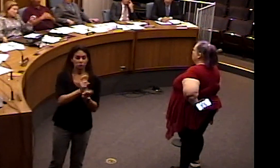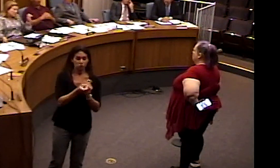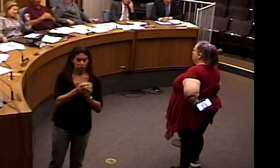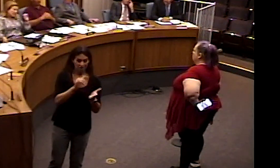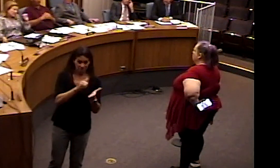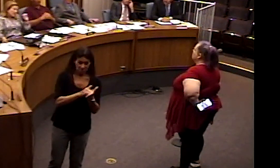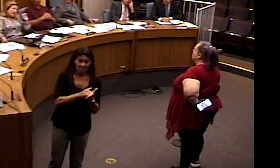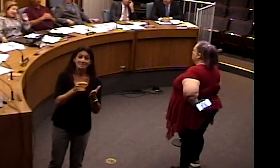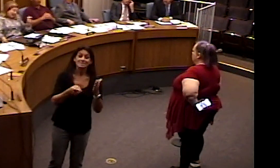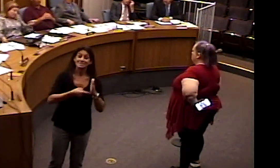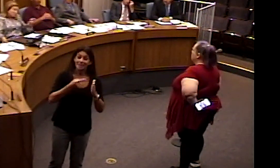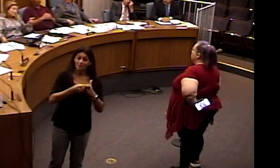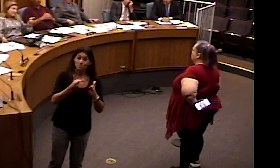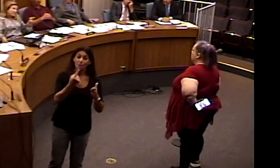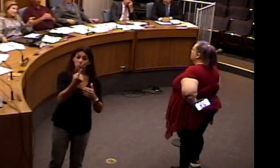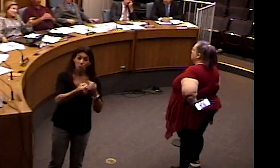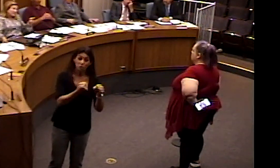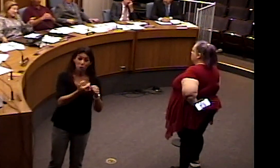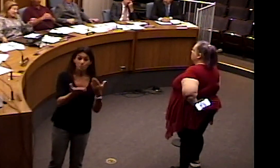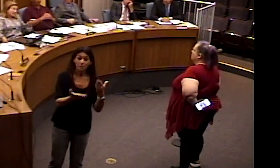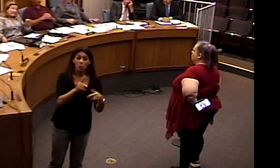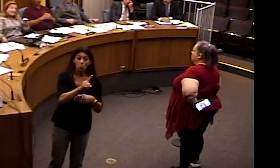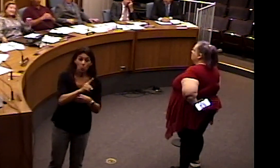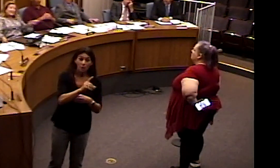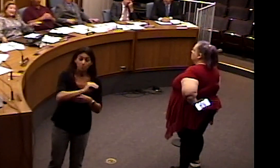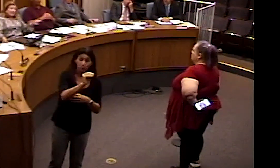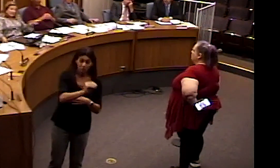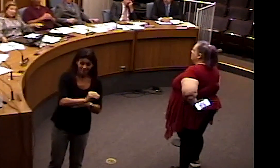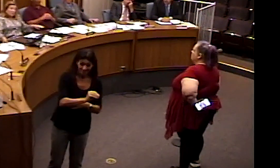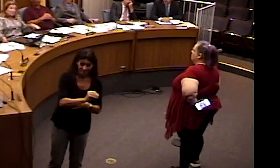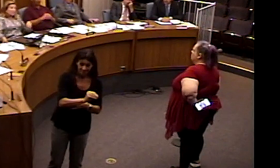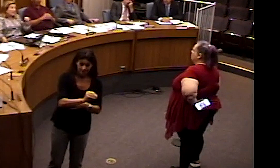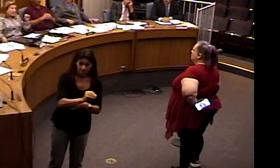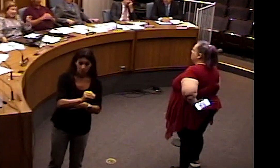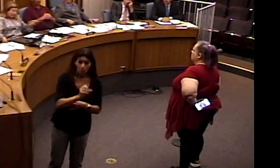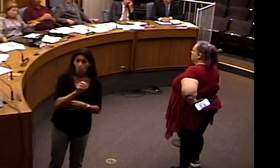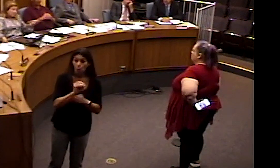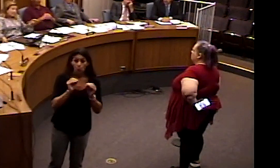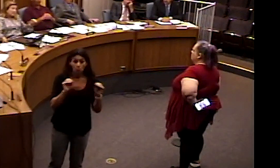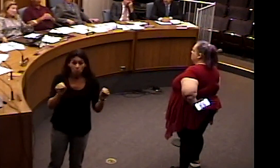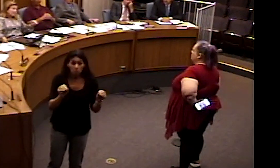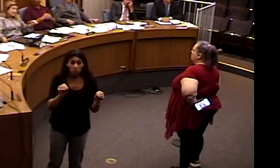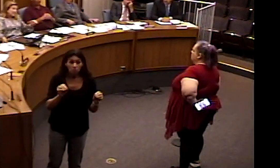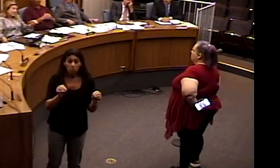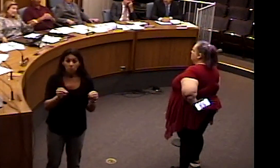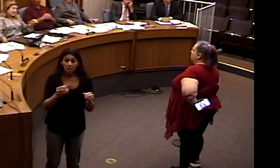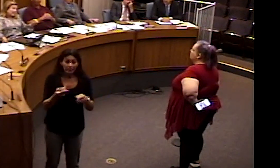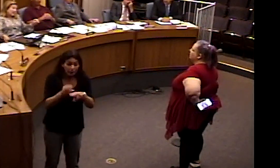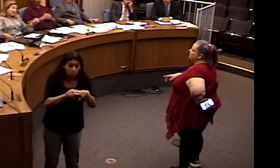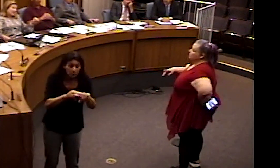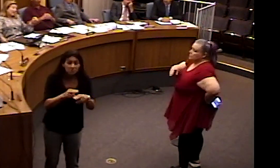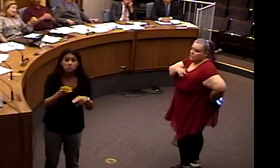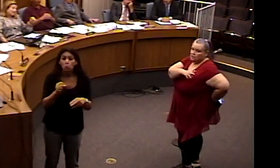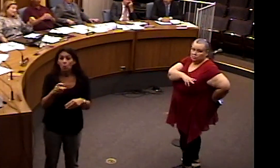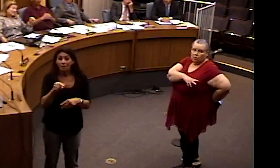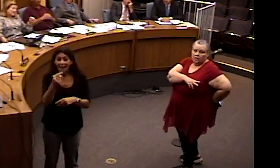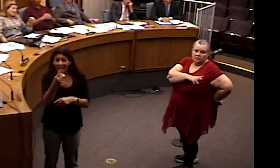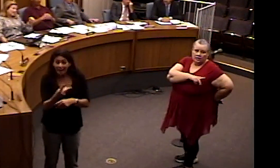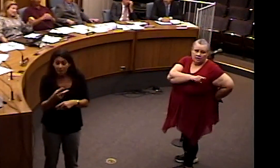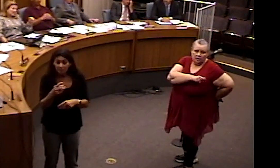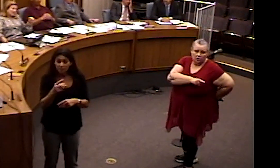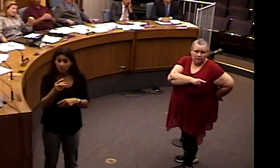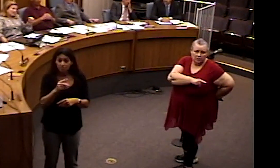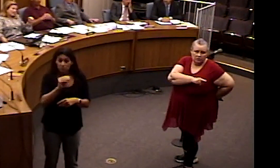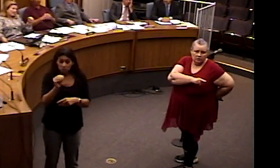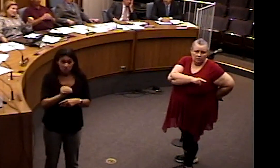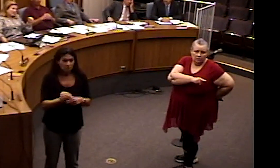been 1%, a half a percent, and they didn't get an increase, or they got a half a percent increase? From what I understand, this park has